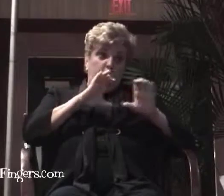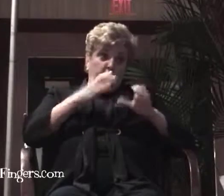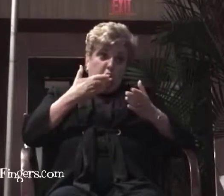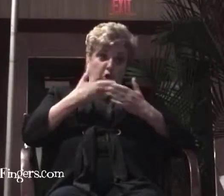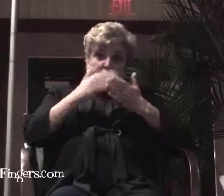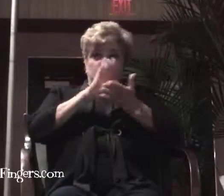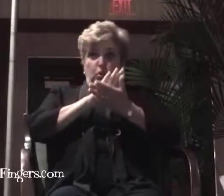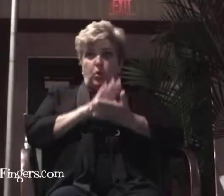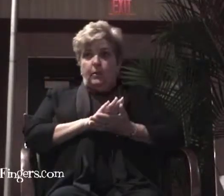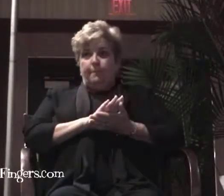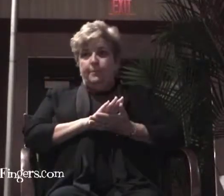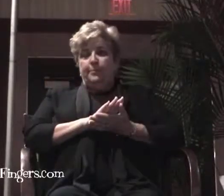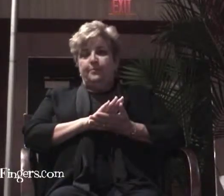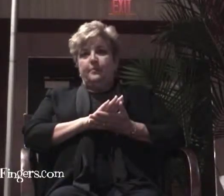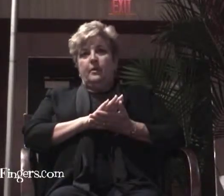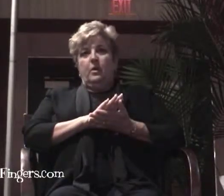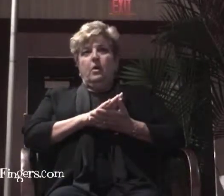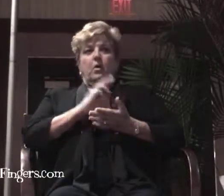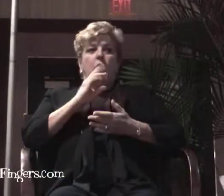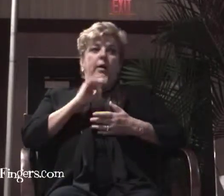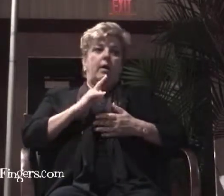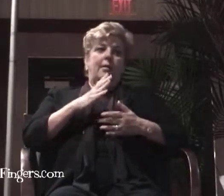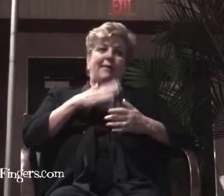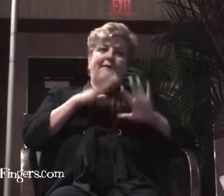with my family because they were struggling to make those payments, and so